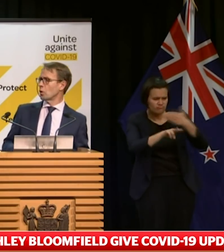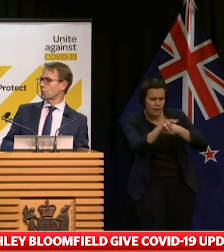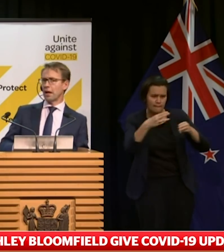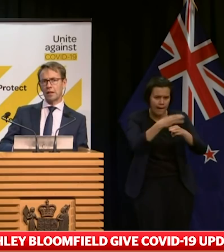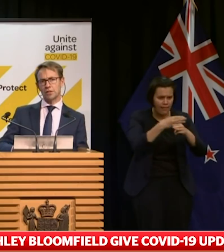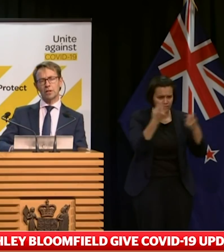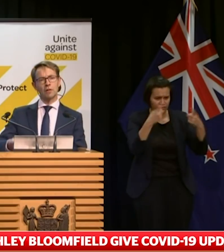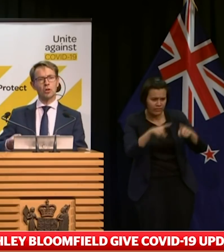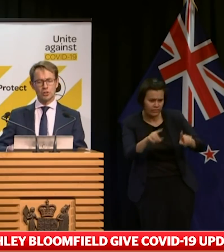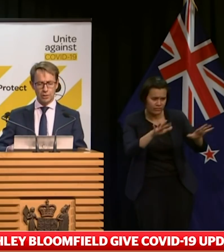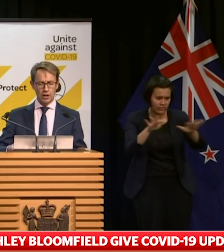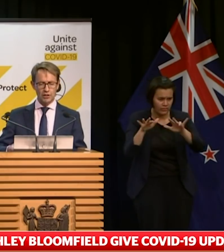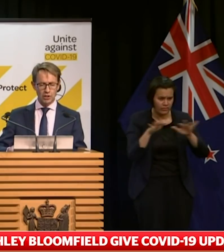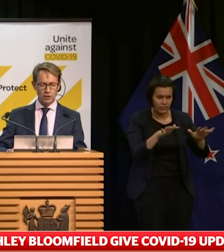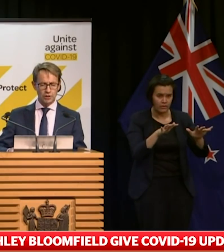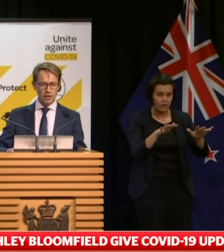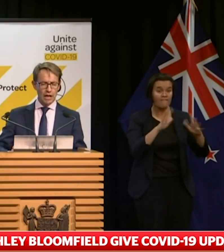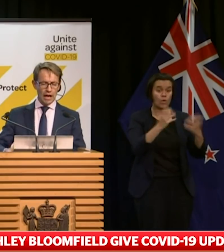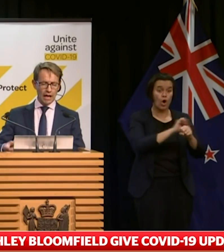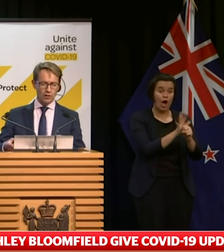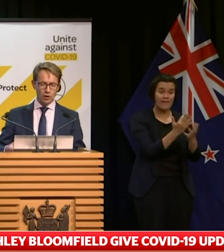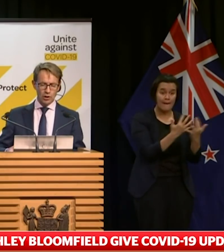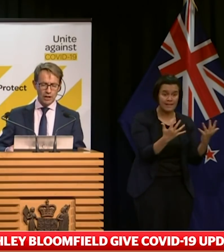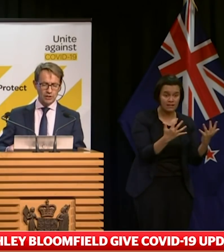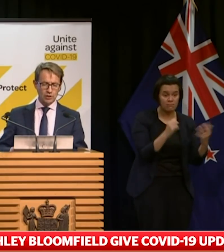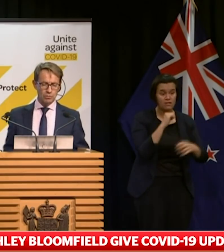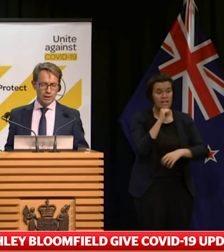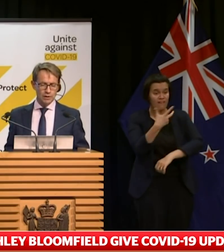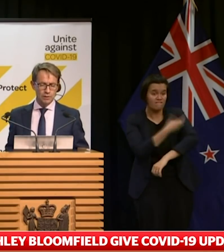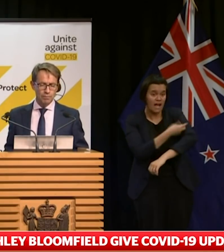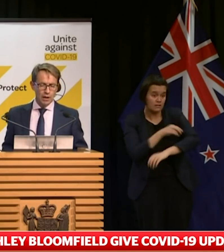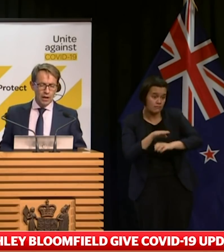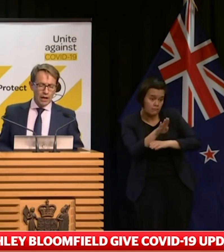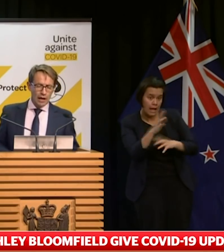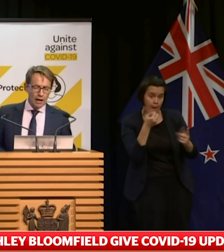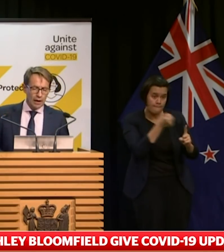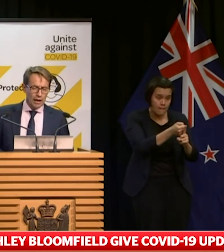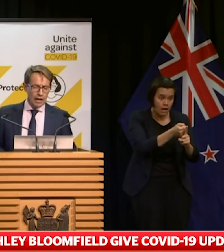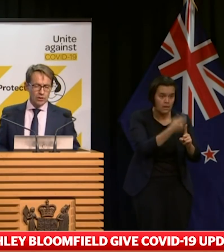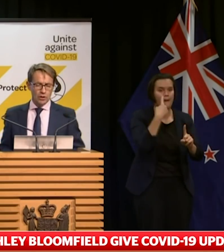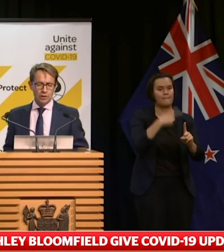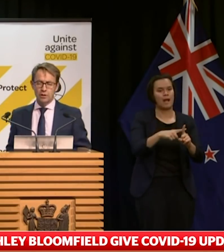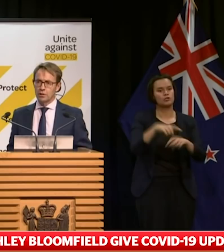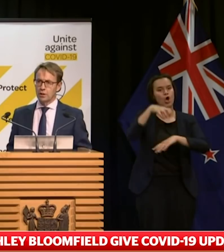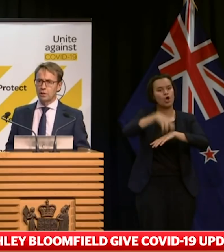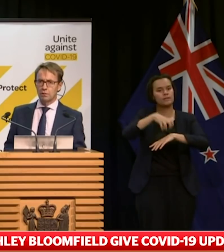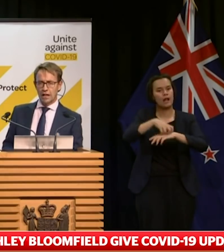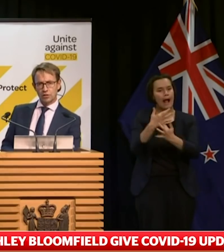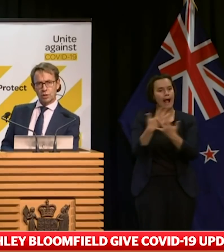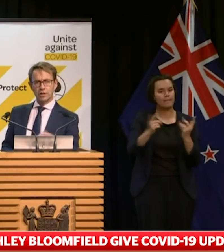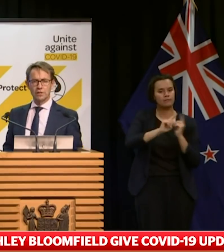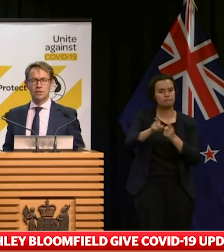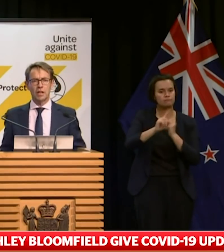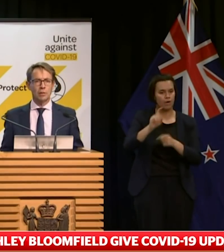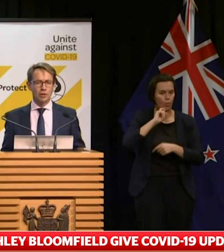also look at what impact that's going to have on hospitalisations and on ICU beds. And in the